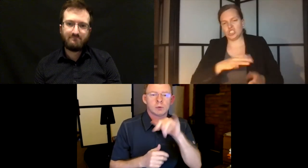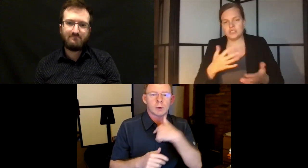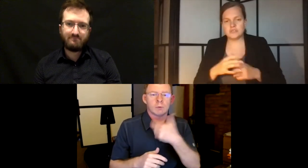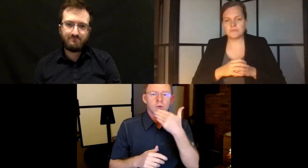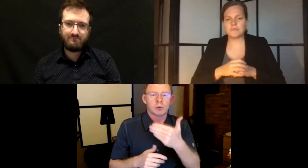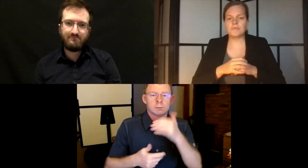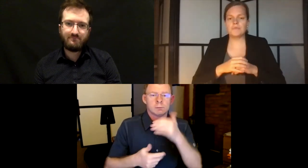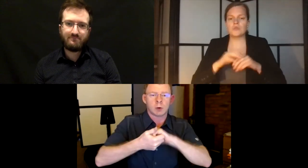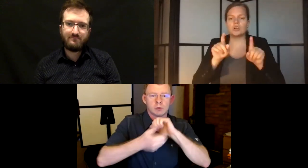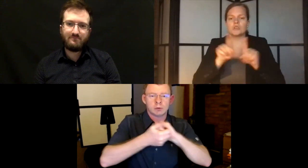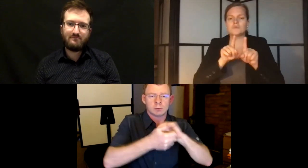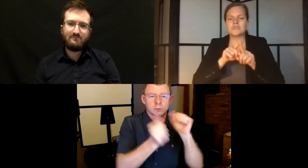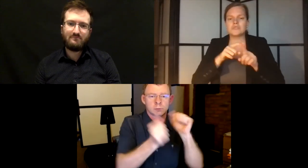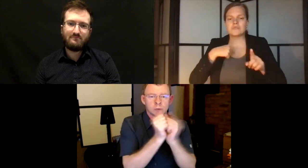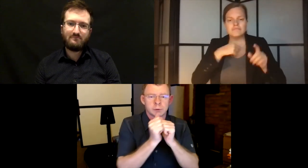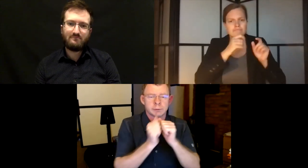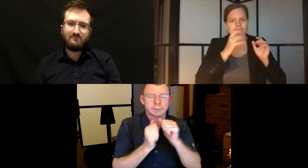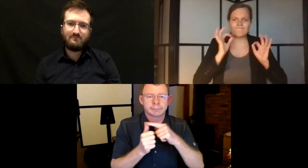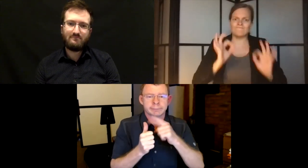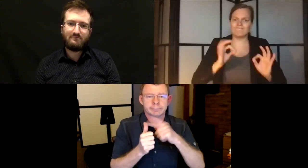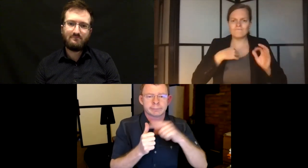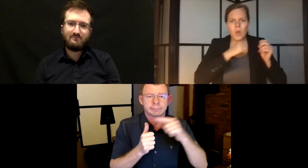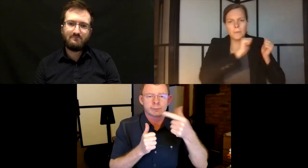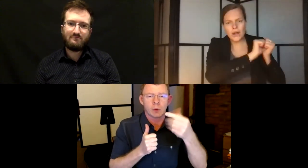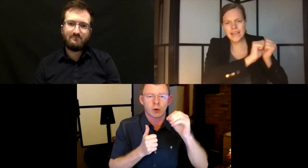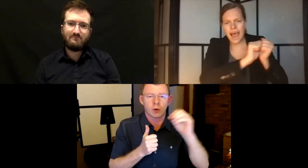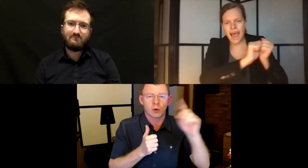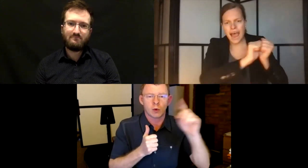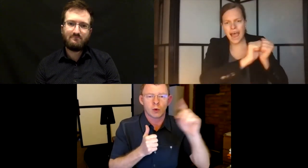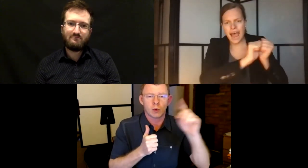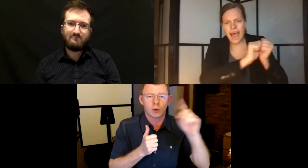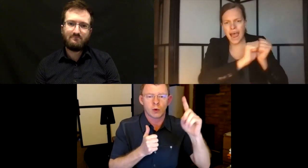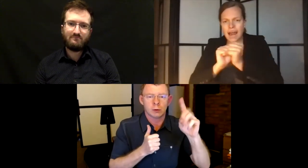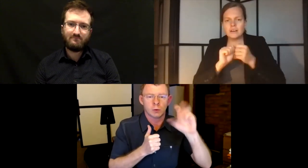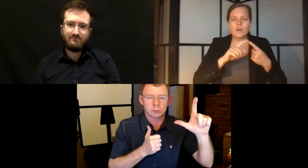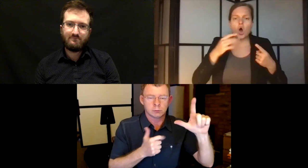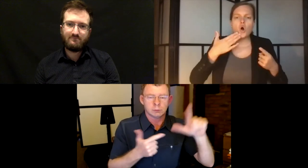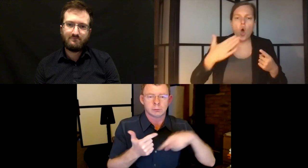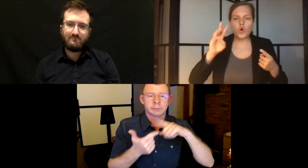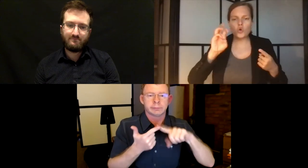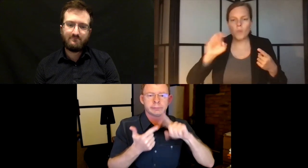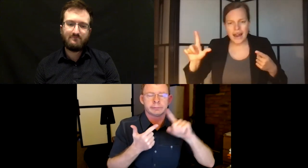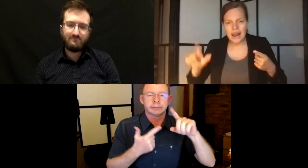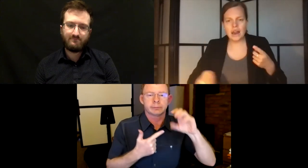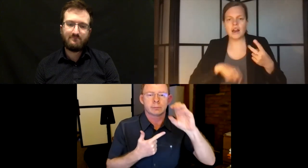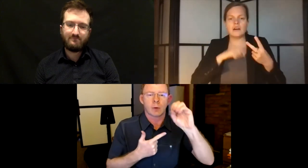to provide those skills to our students to get jobs.